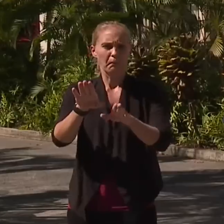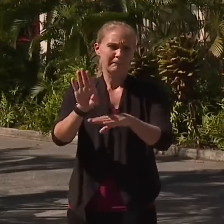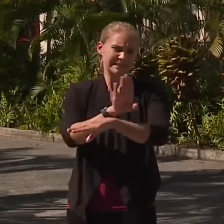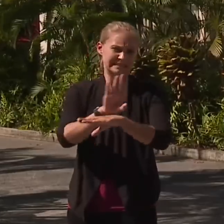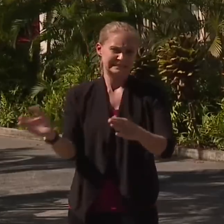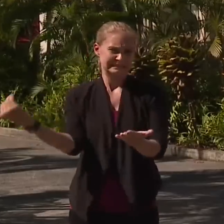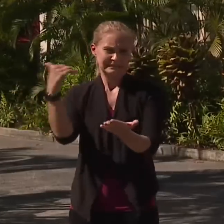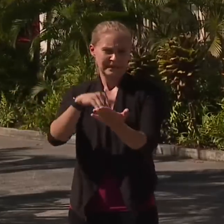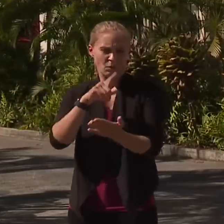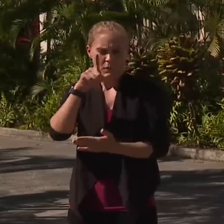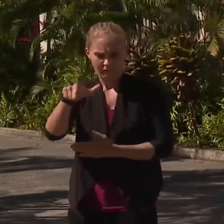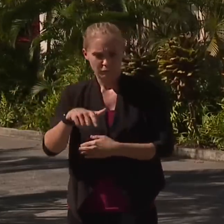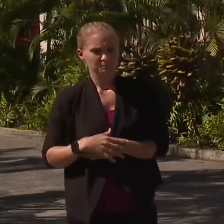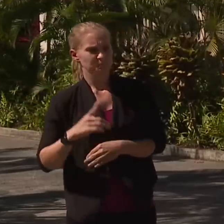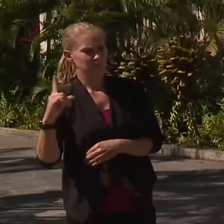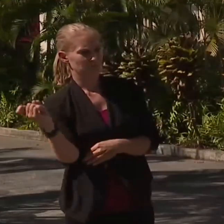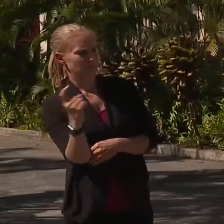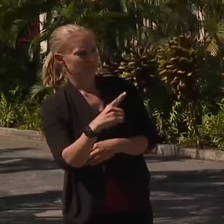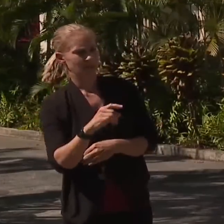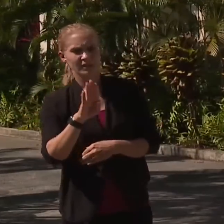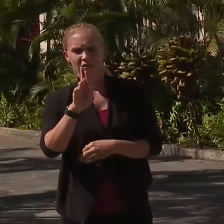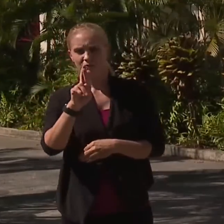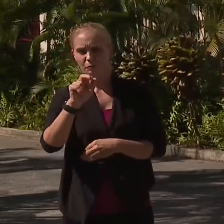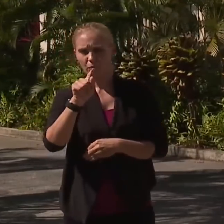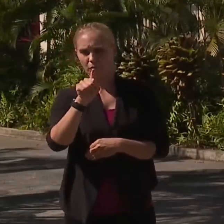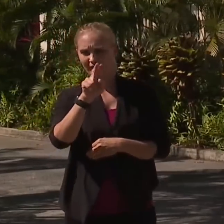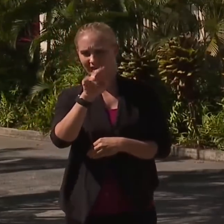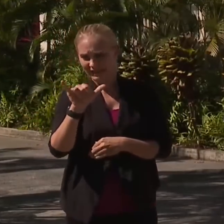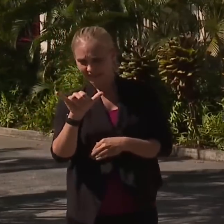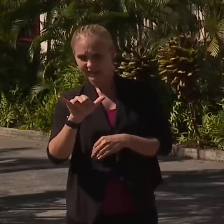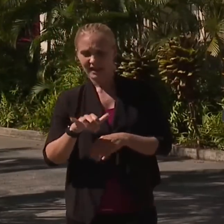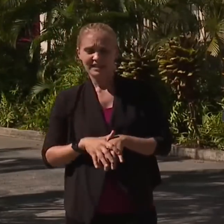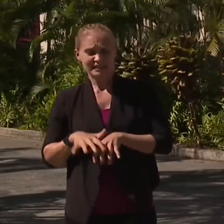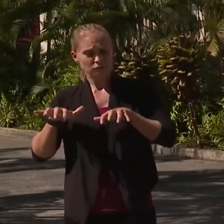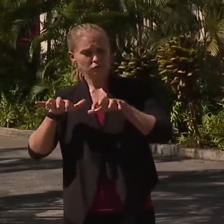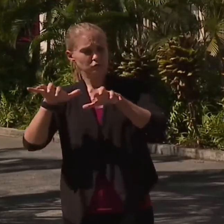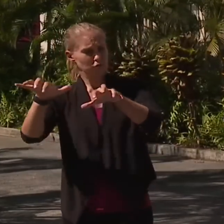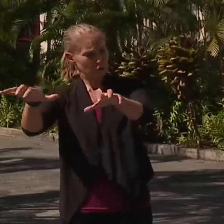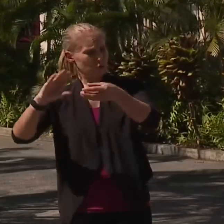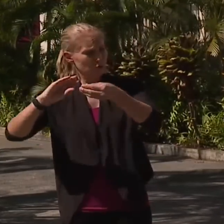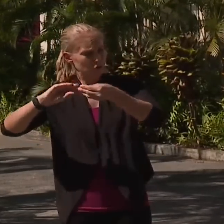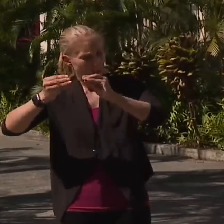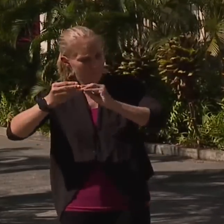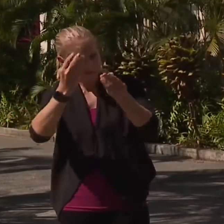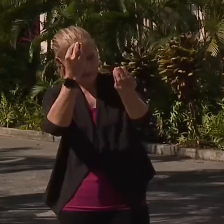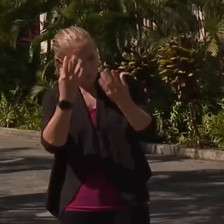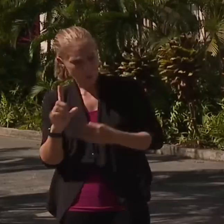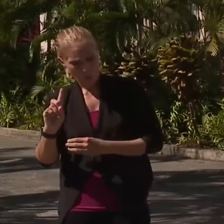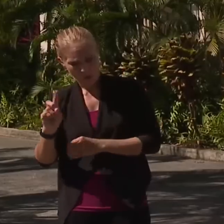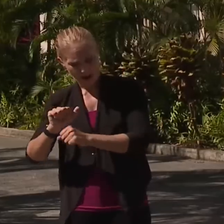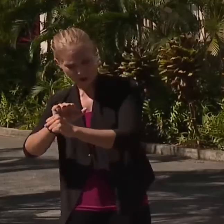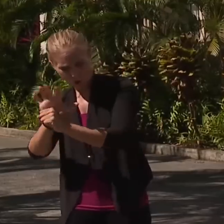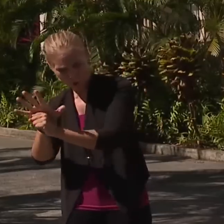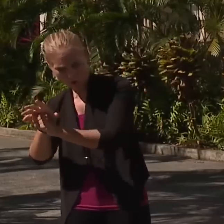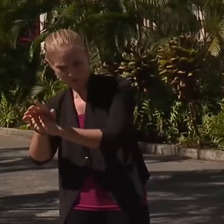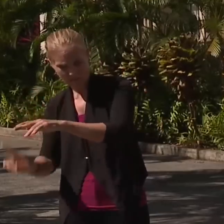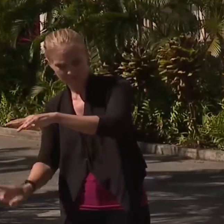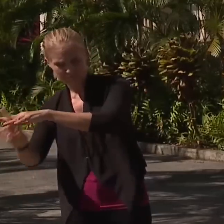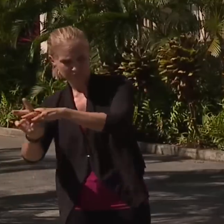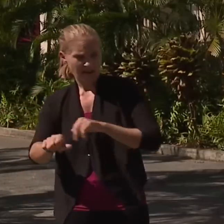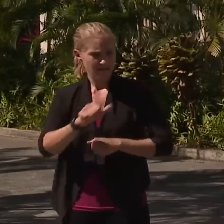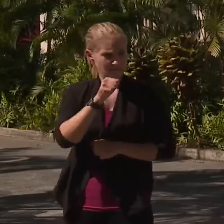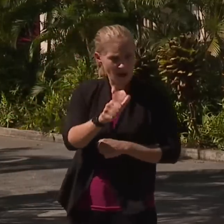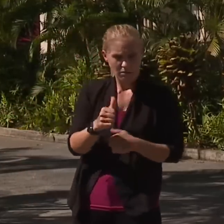businesses. And another one from Brittany, since the surge testing results tell us where the virus is and it isn't, where are the problem